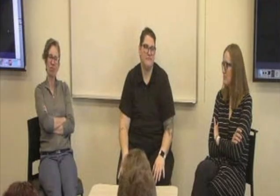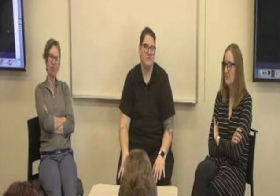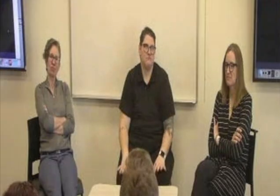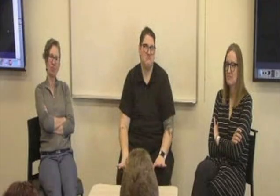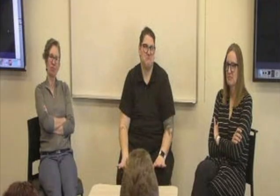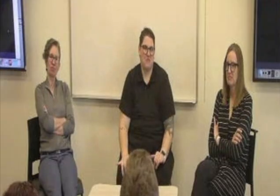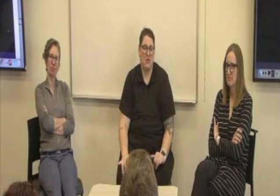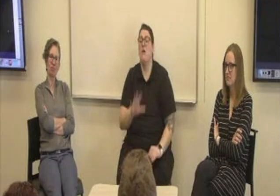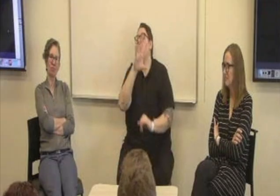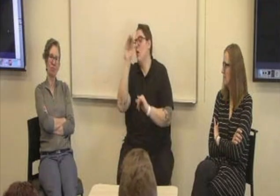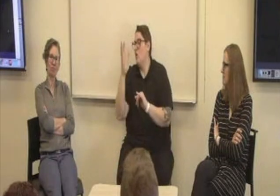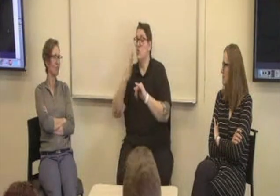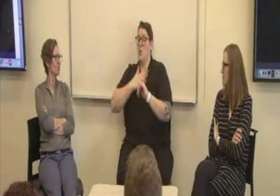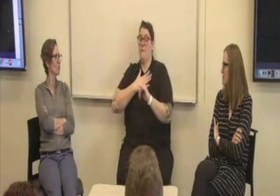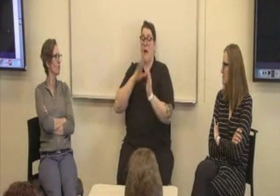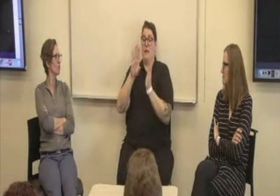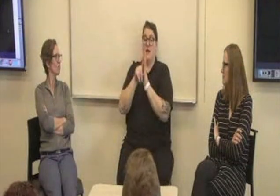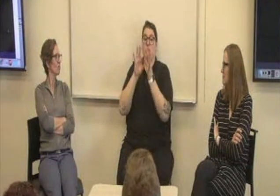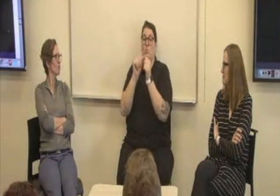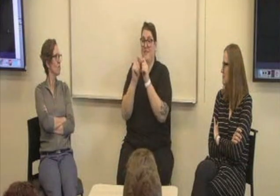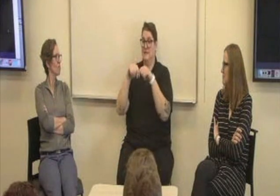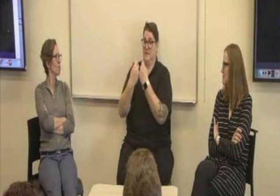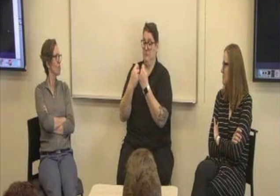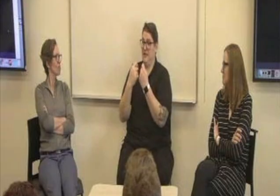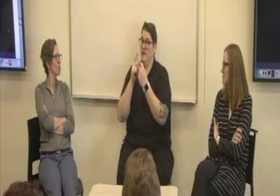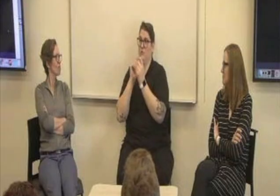interpreter for the designated interpreters there.